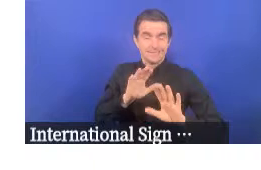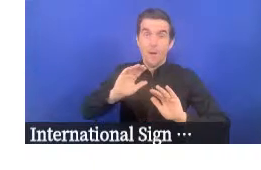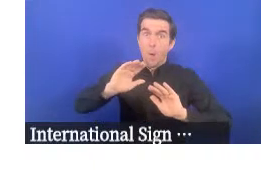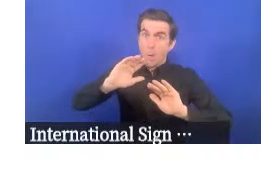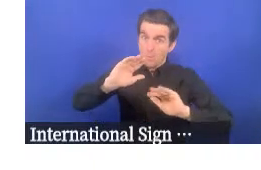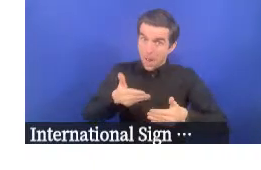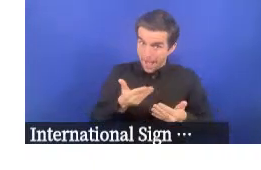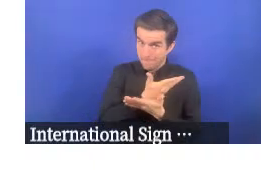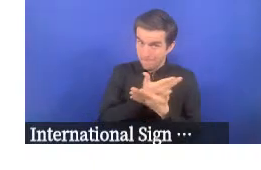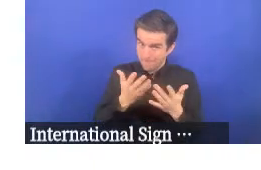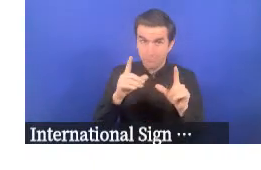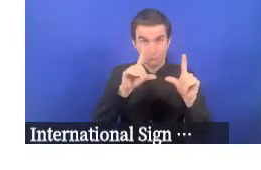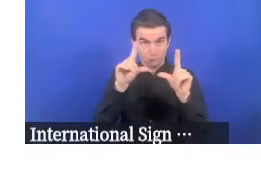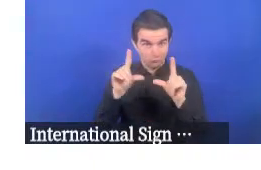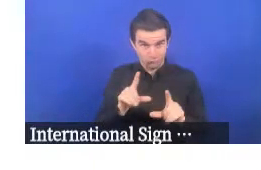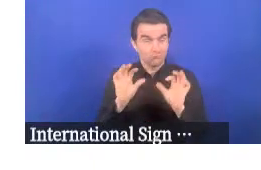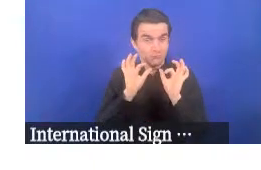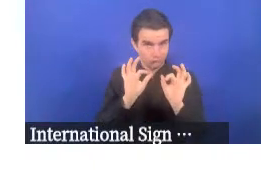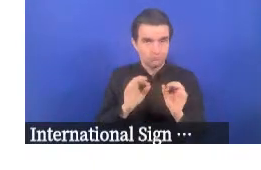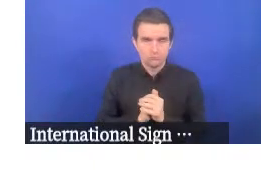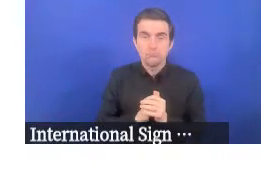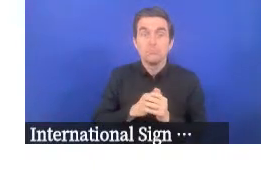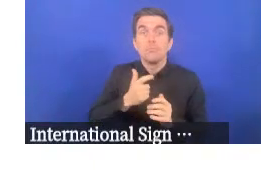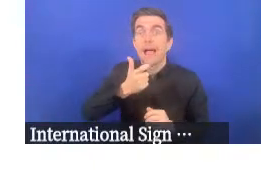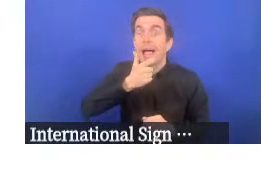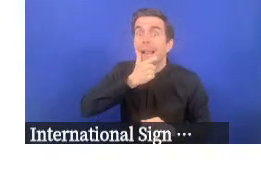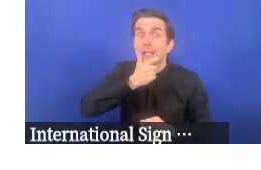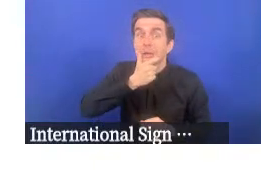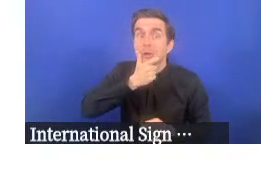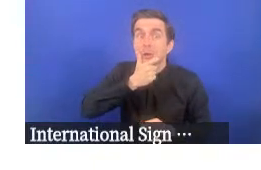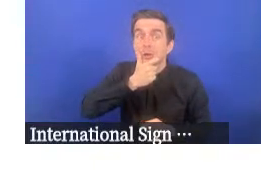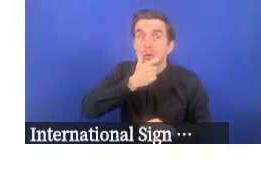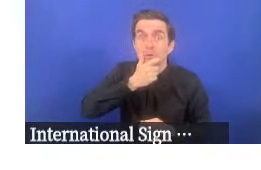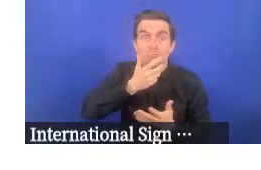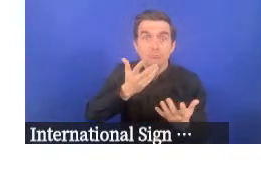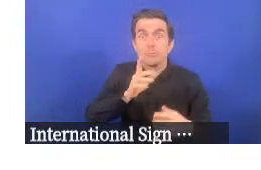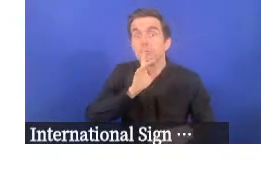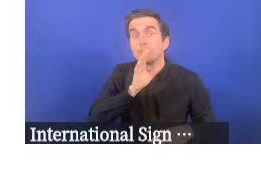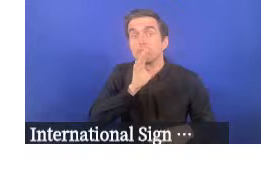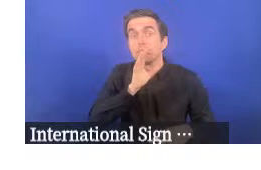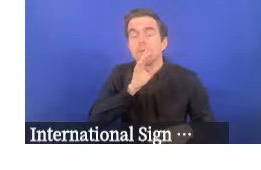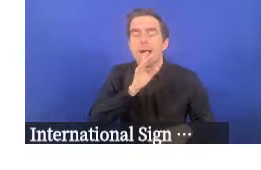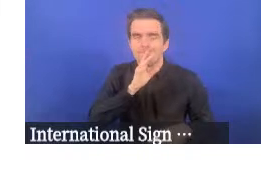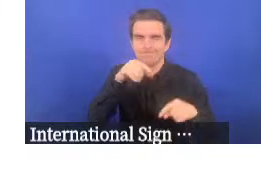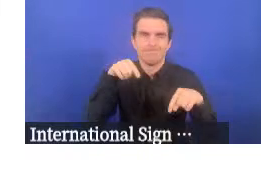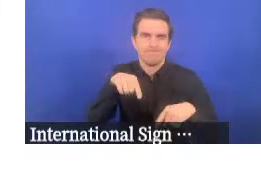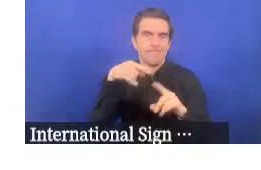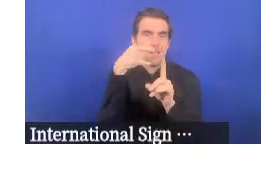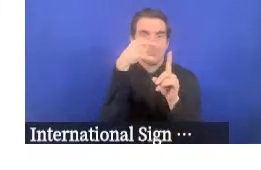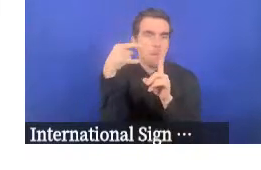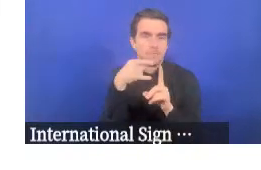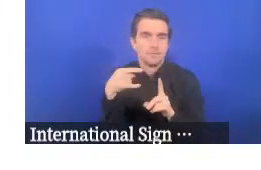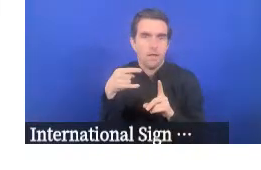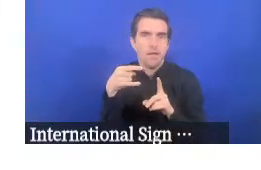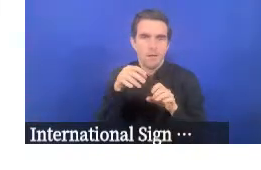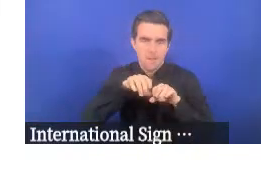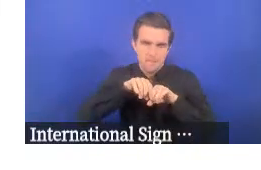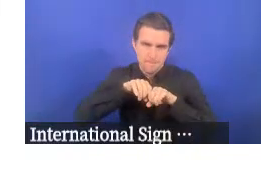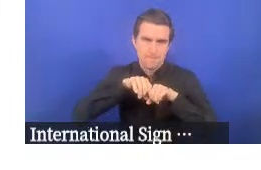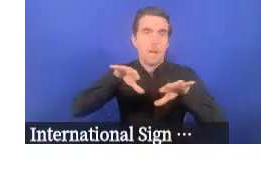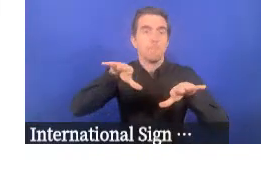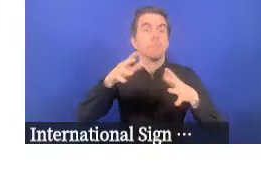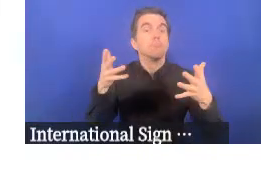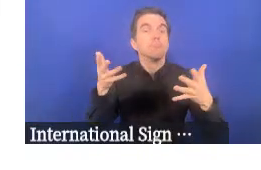the webinar will be broadcast live on YouTube. We have sent that round. It is on the UN Tourism website and on our